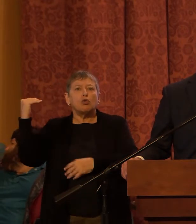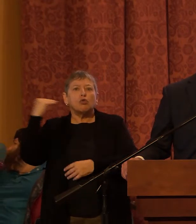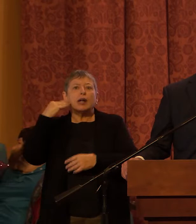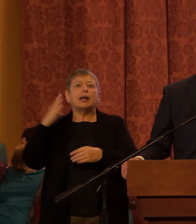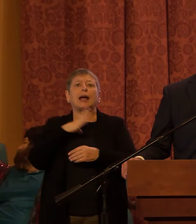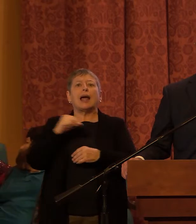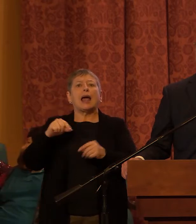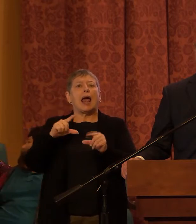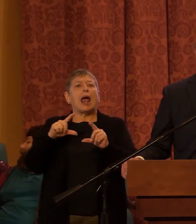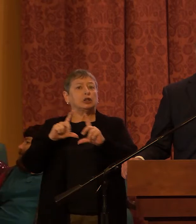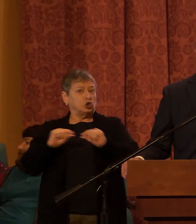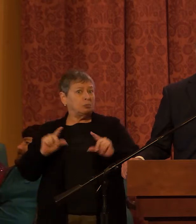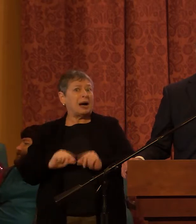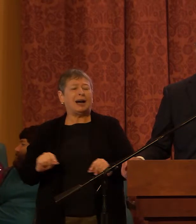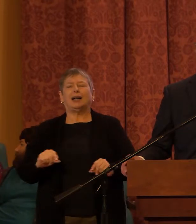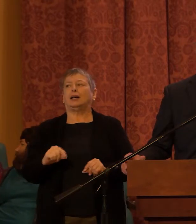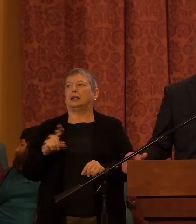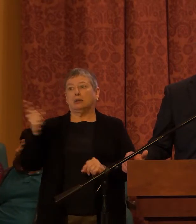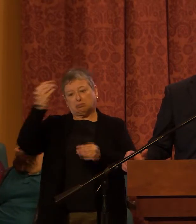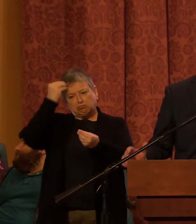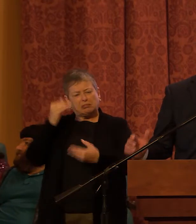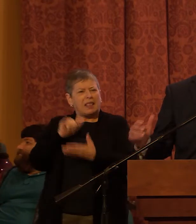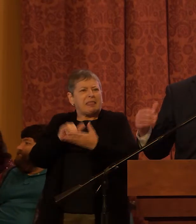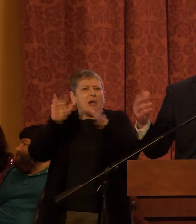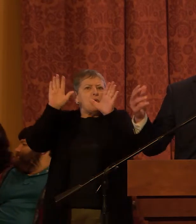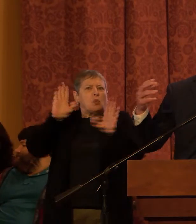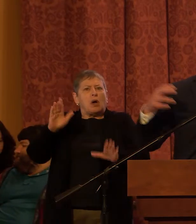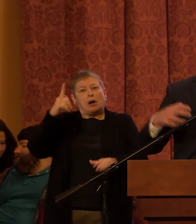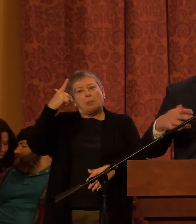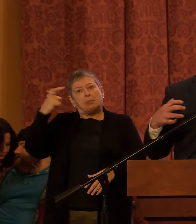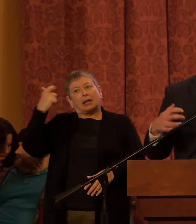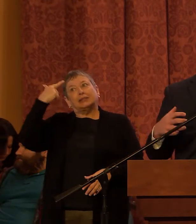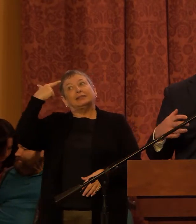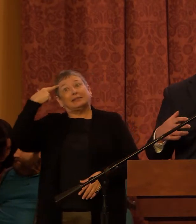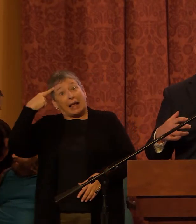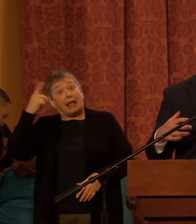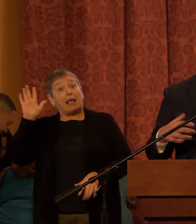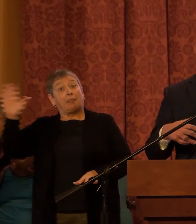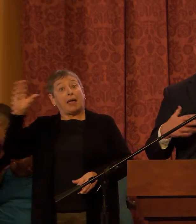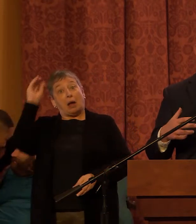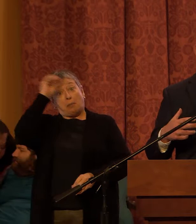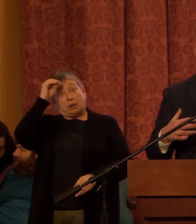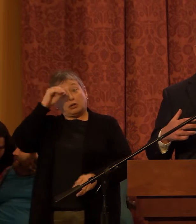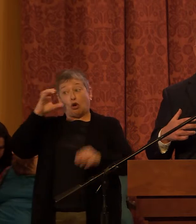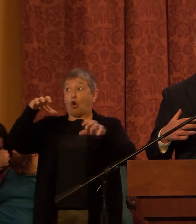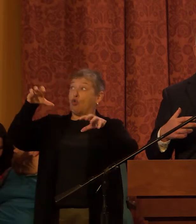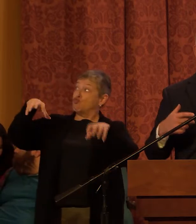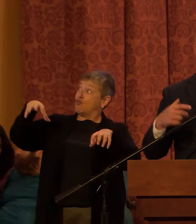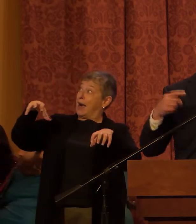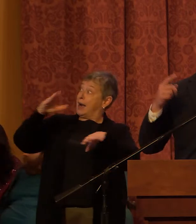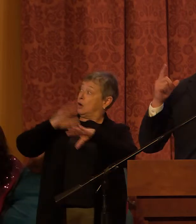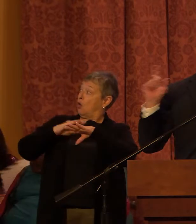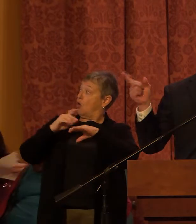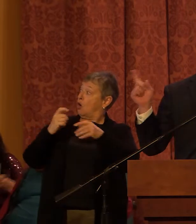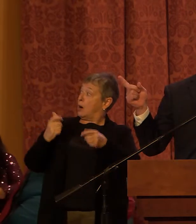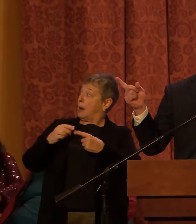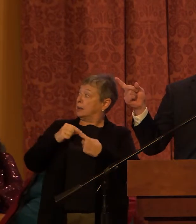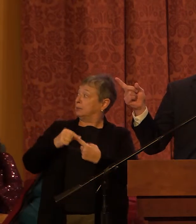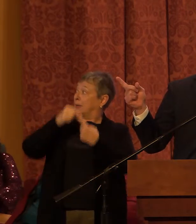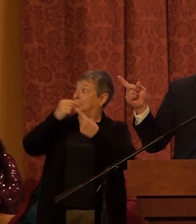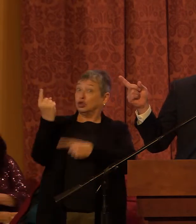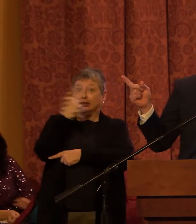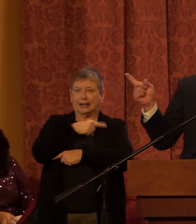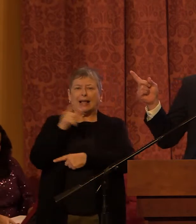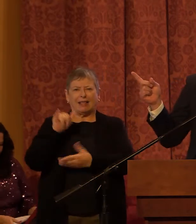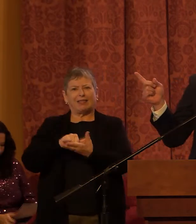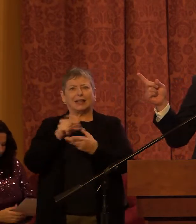And they let me know that was a wonderful thing because they regard rain on any big day as a blessing. I am so